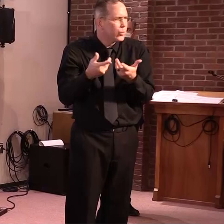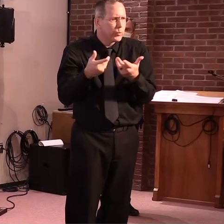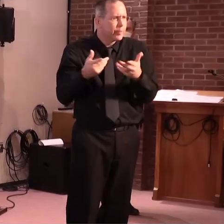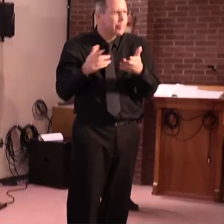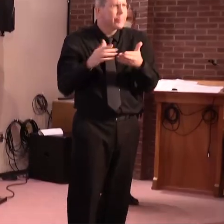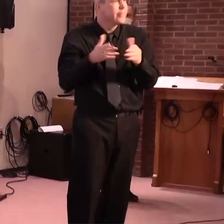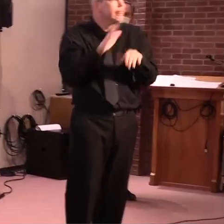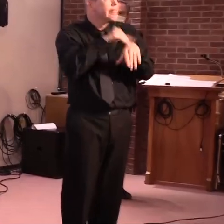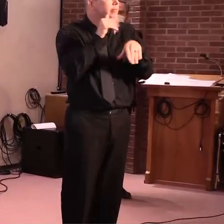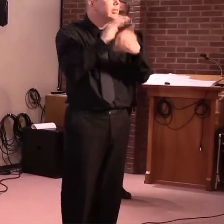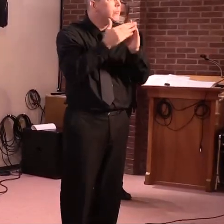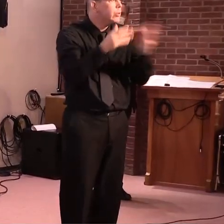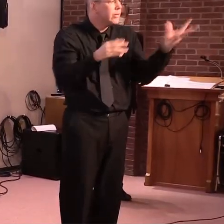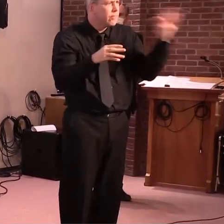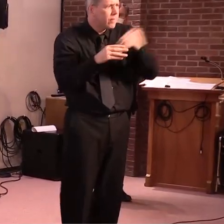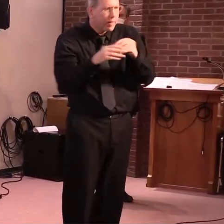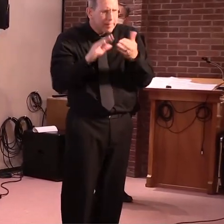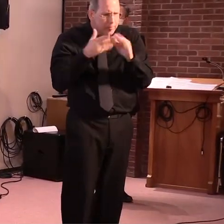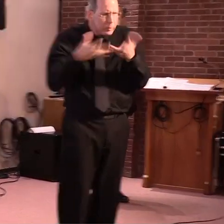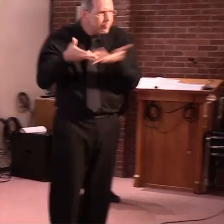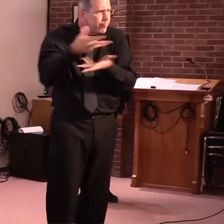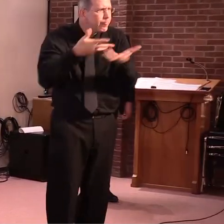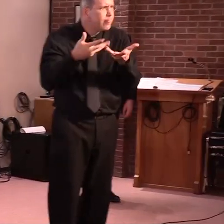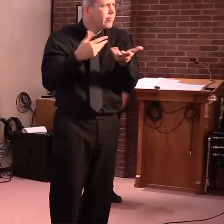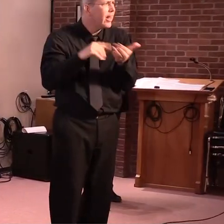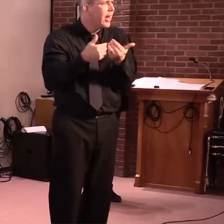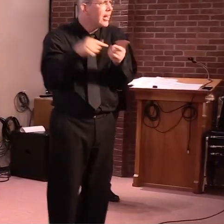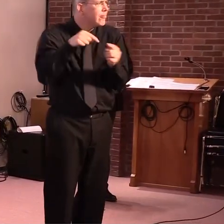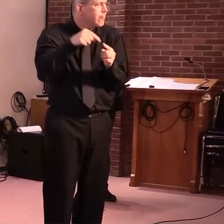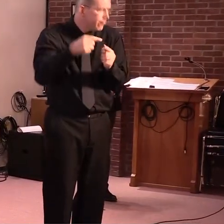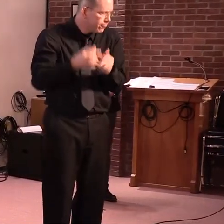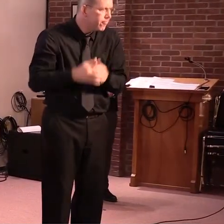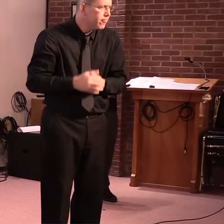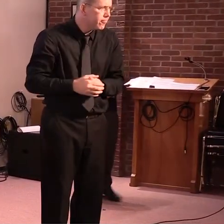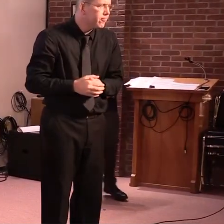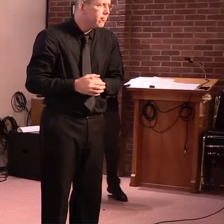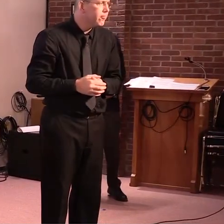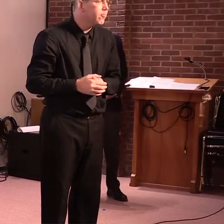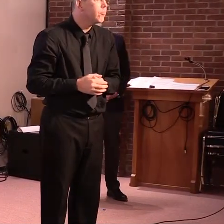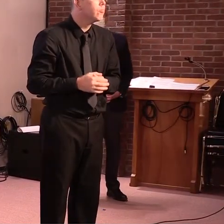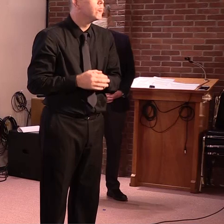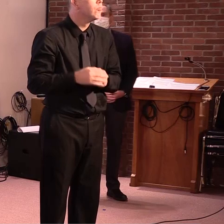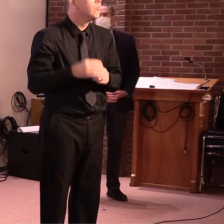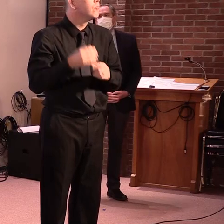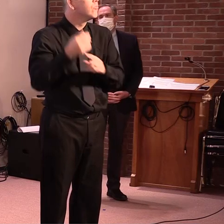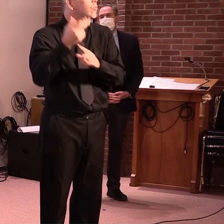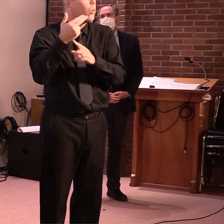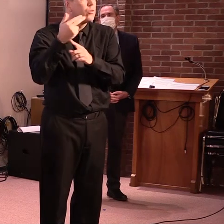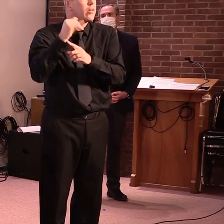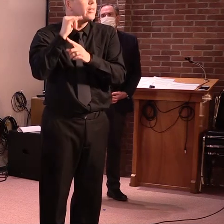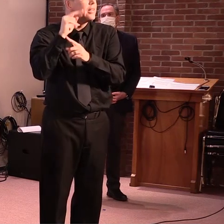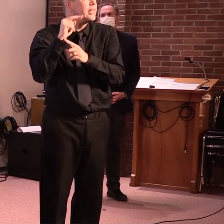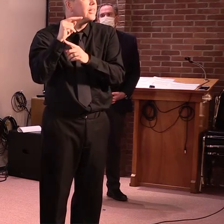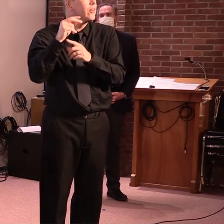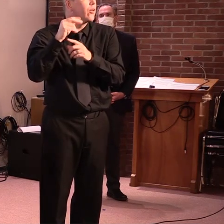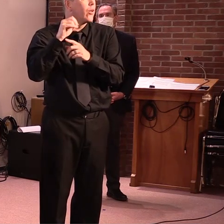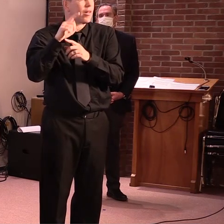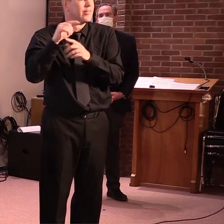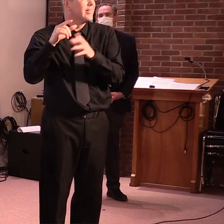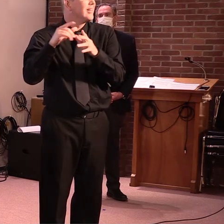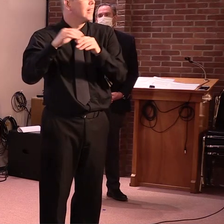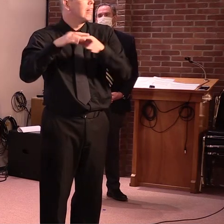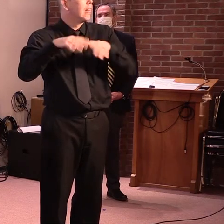level. You know, you've heard me say this before, the hotel motel system that we have in